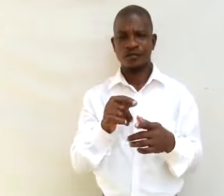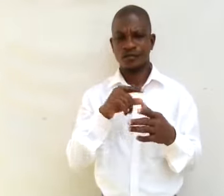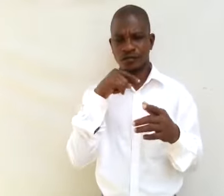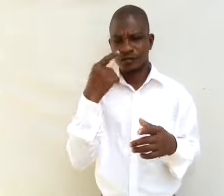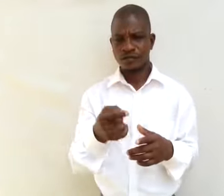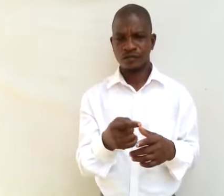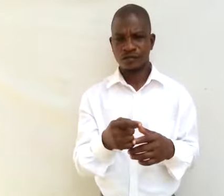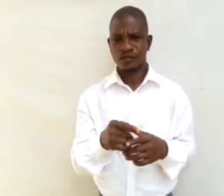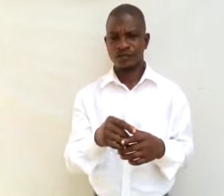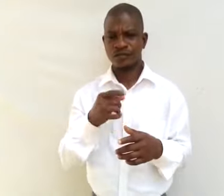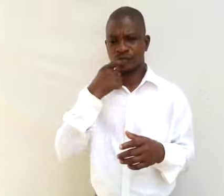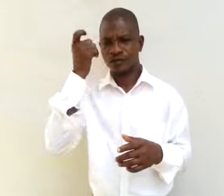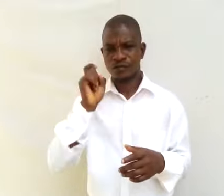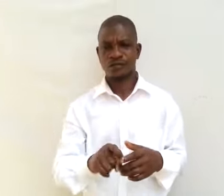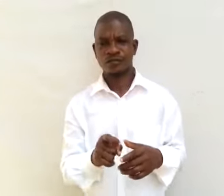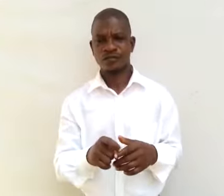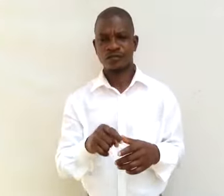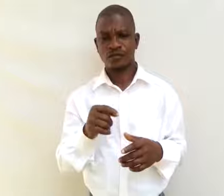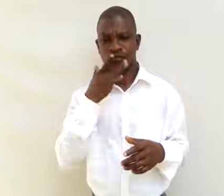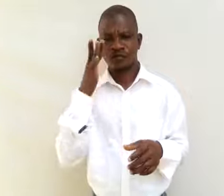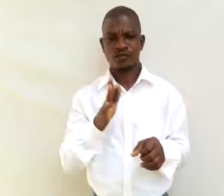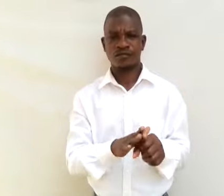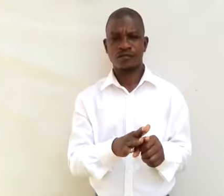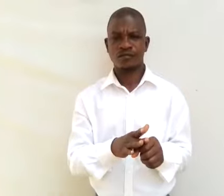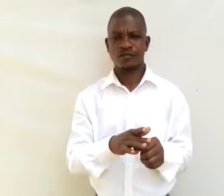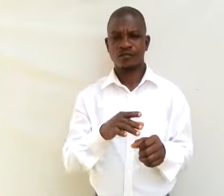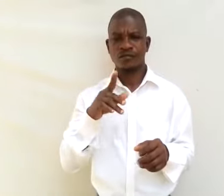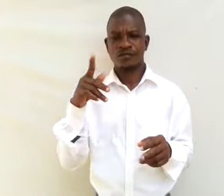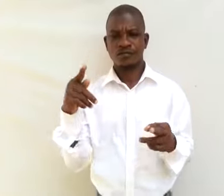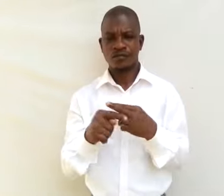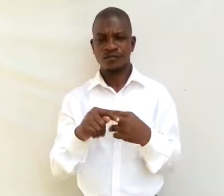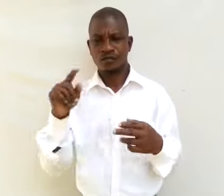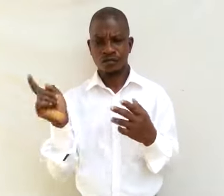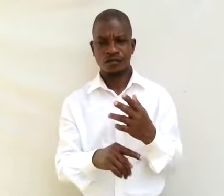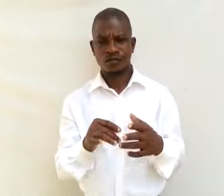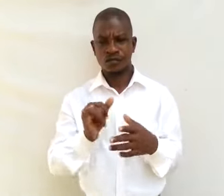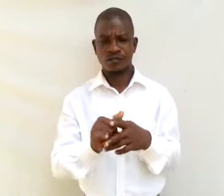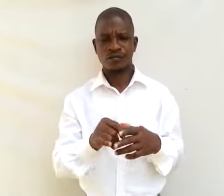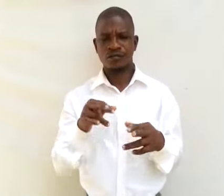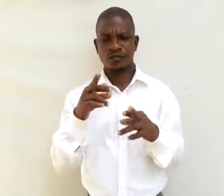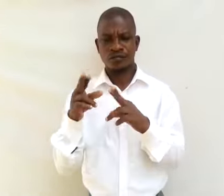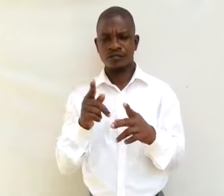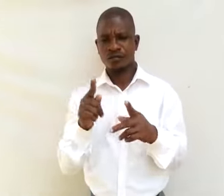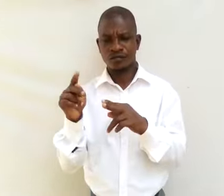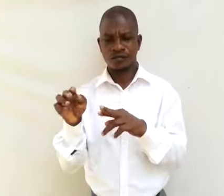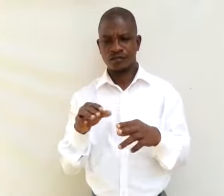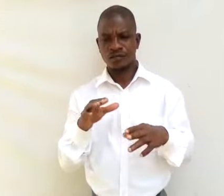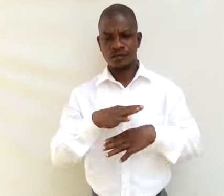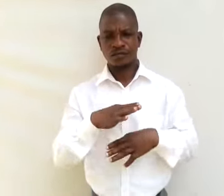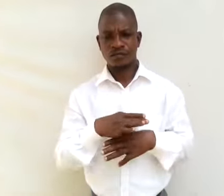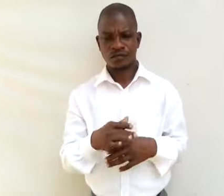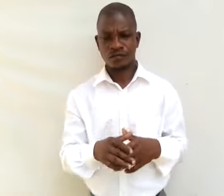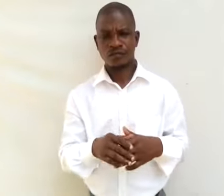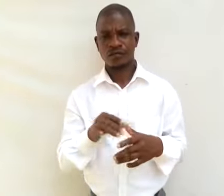command, promise, threat, and determination. For example, you shall